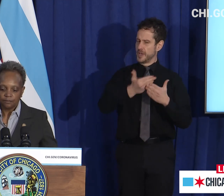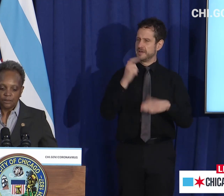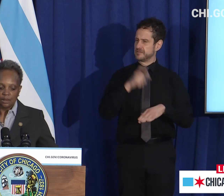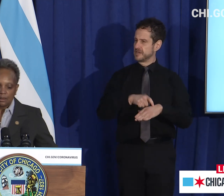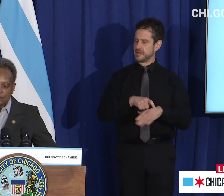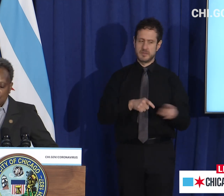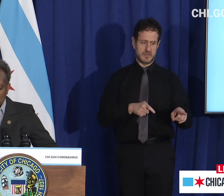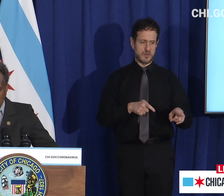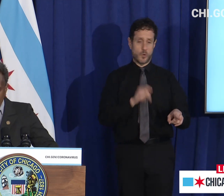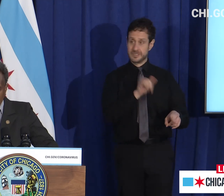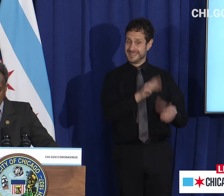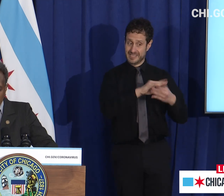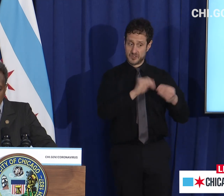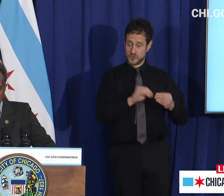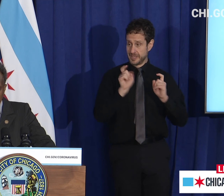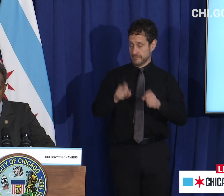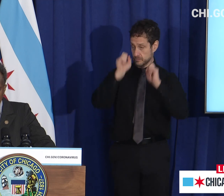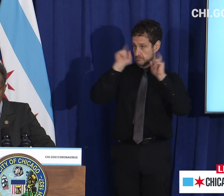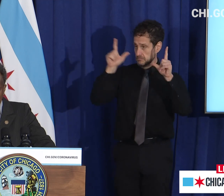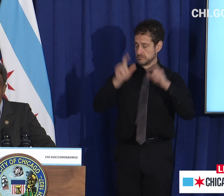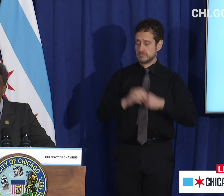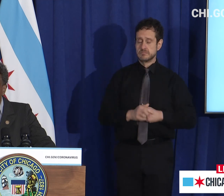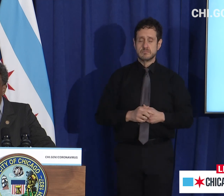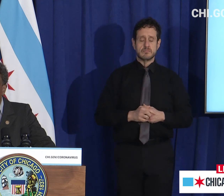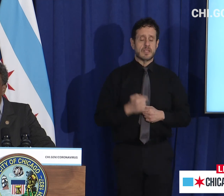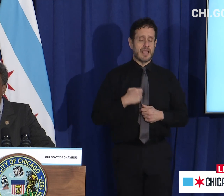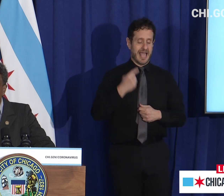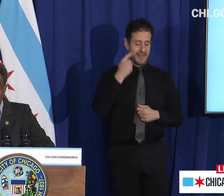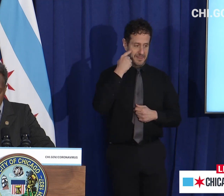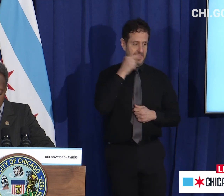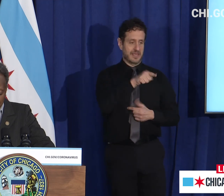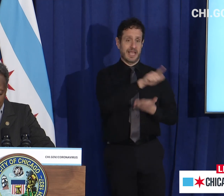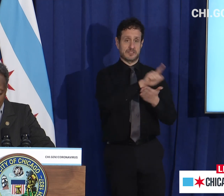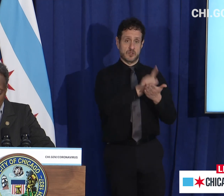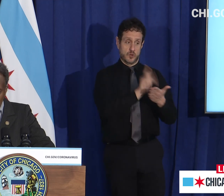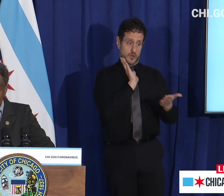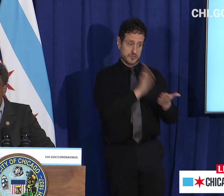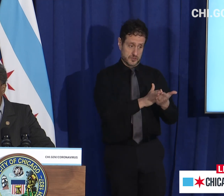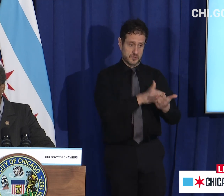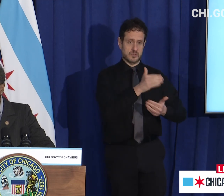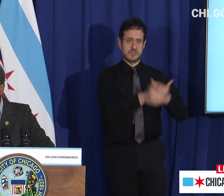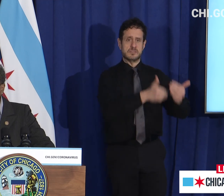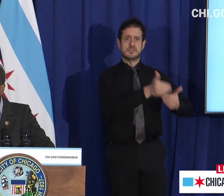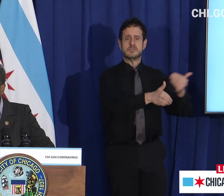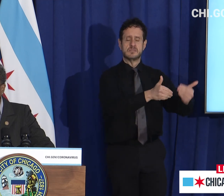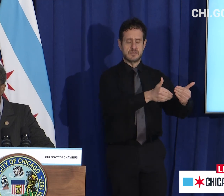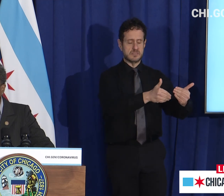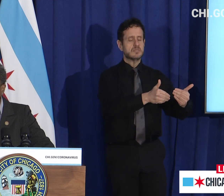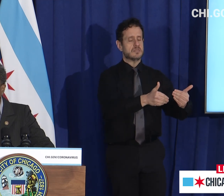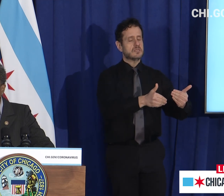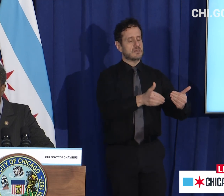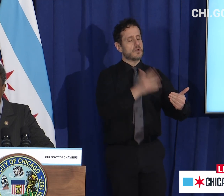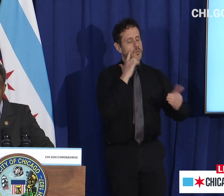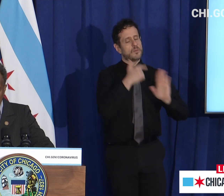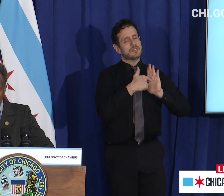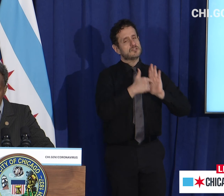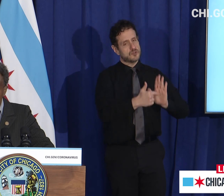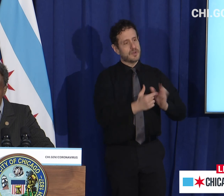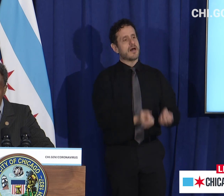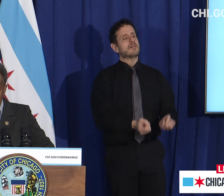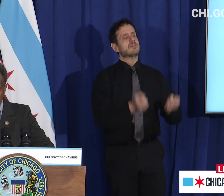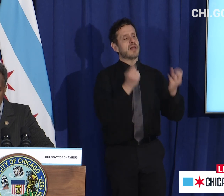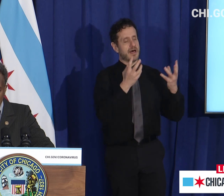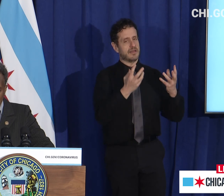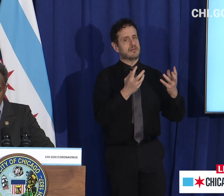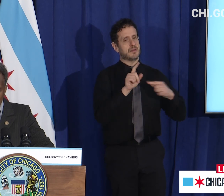this? I think that as this litigation plays itself out, there will be a lot that is revealed about the